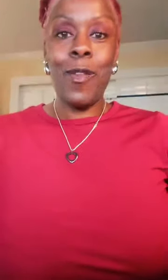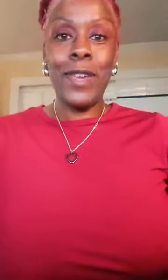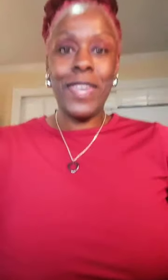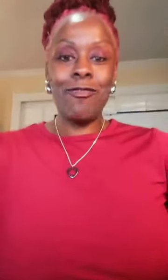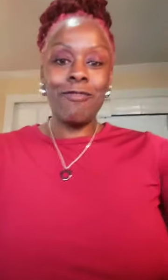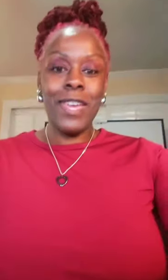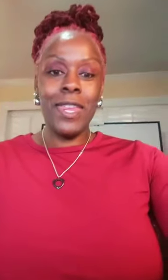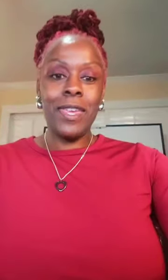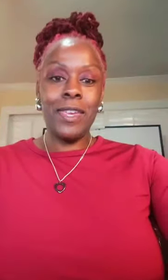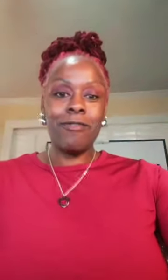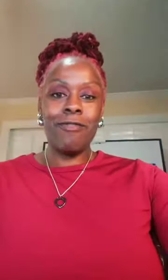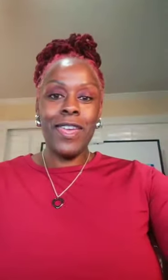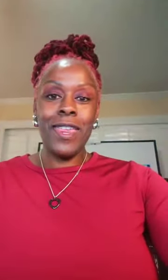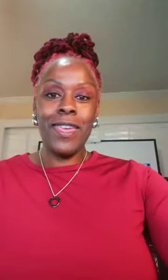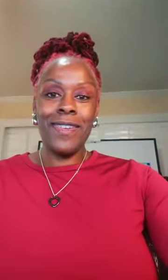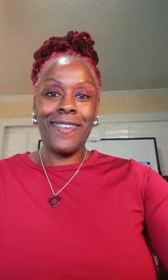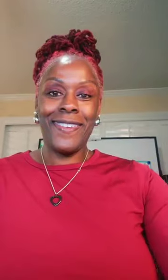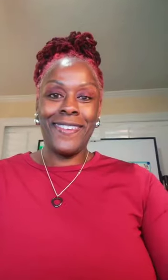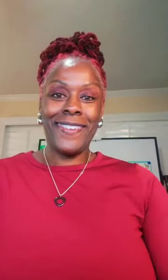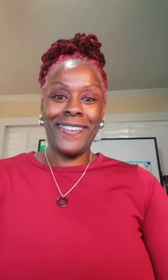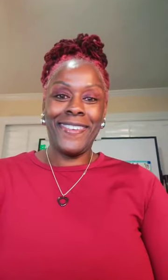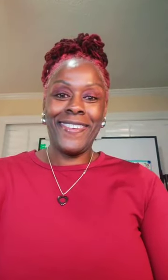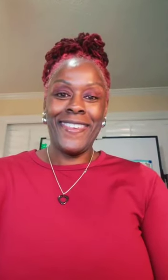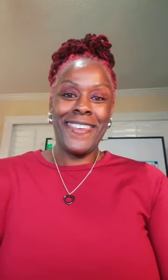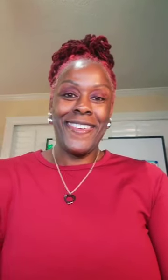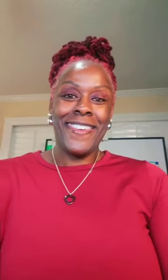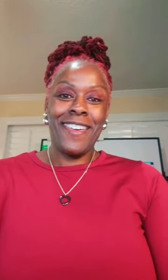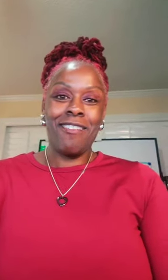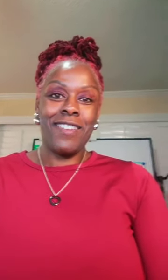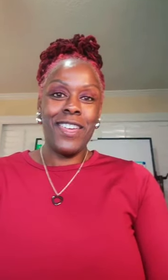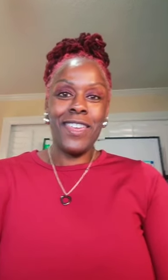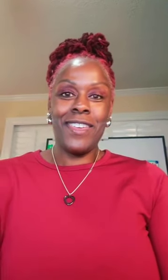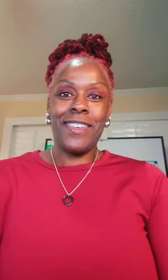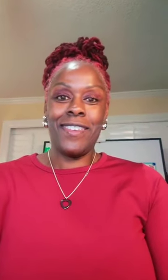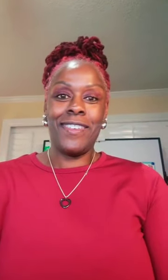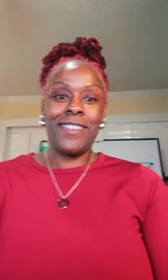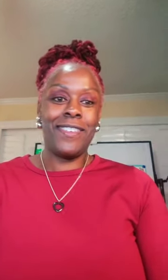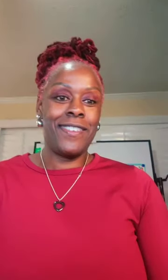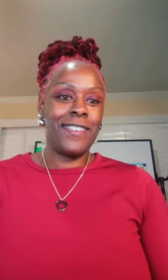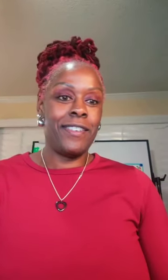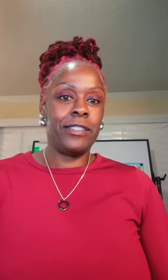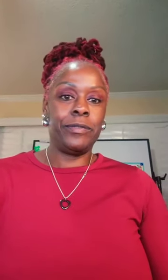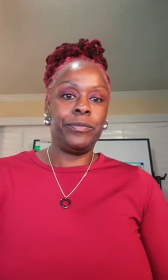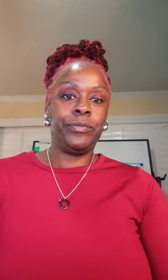Okay, we're getting ready. All right.